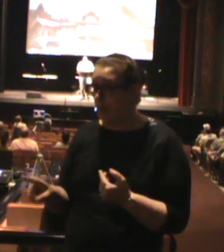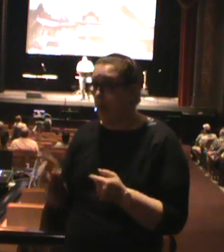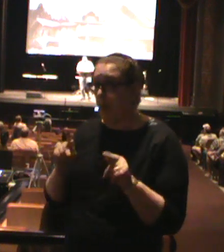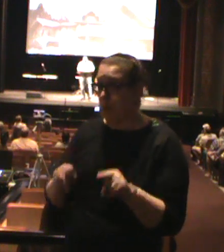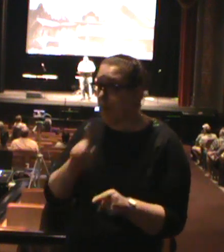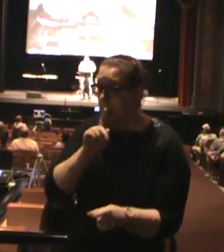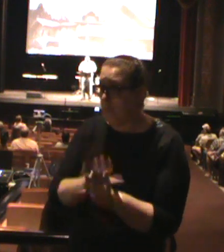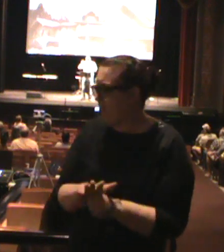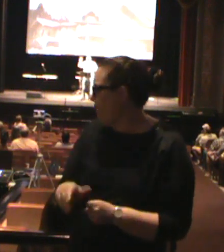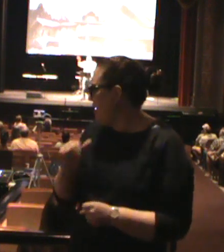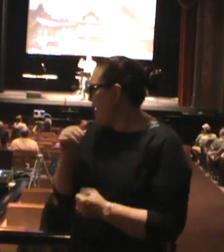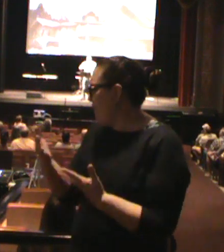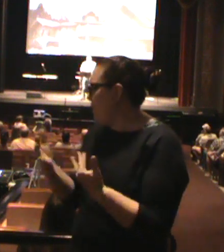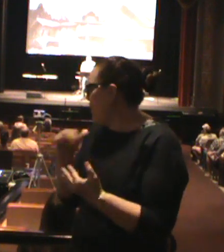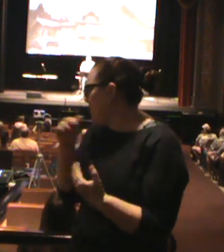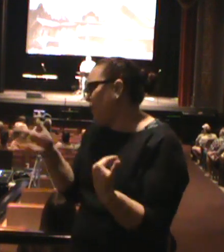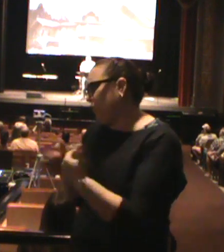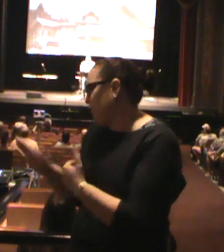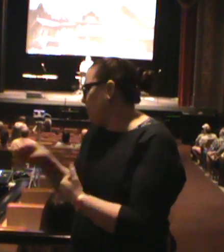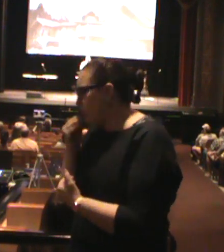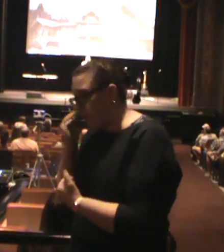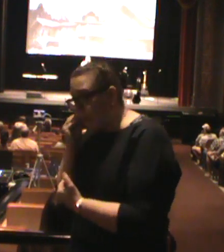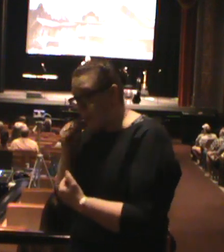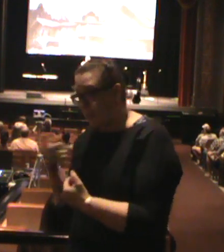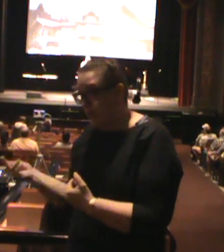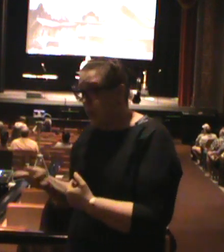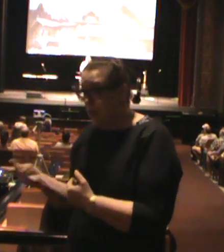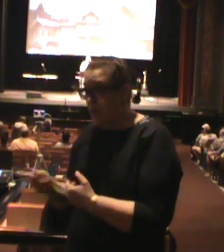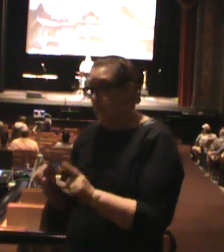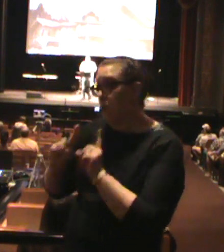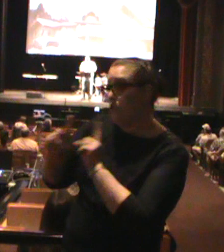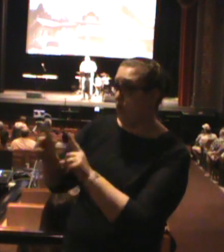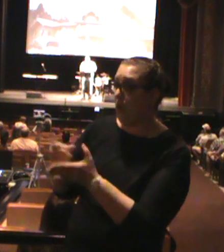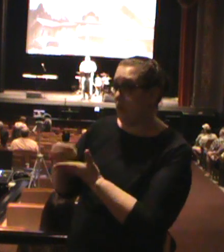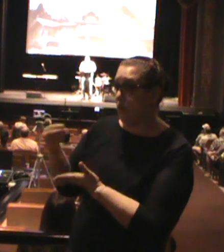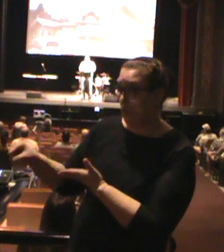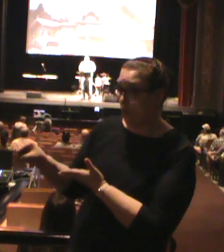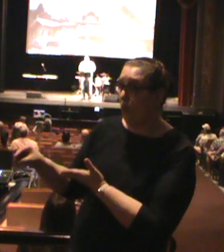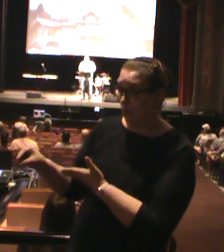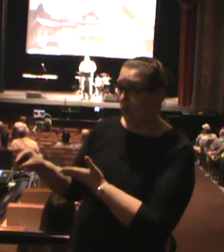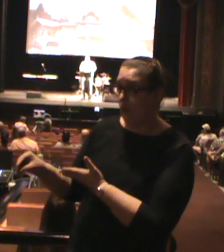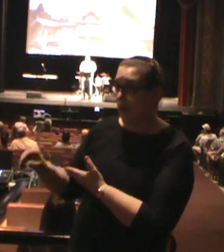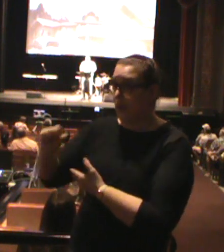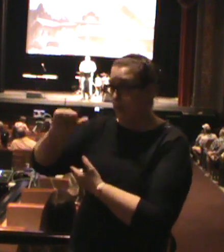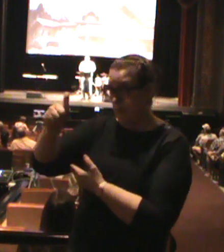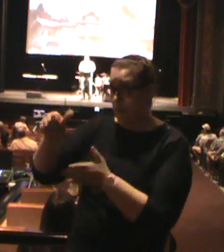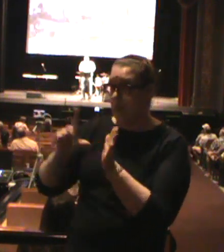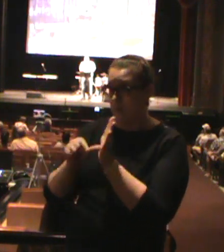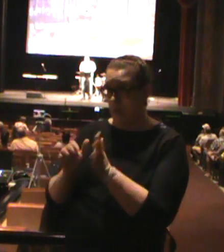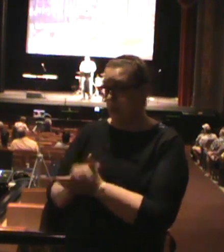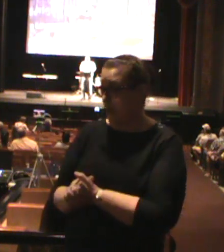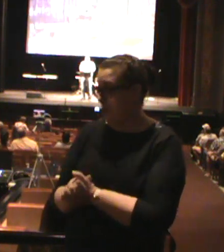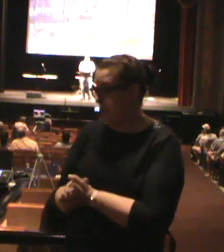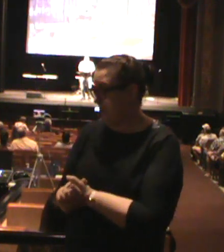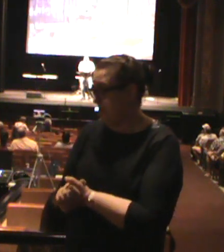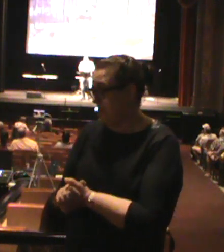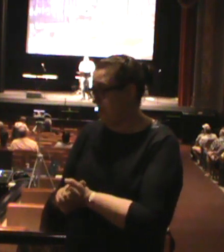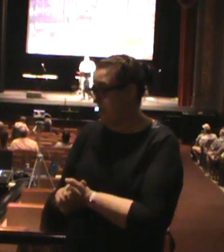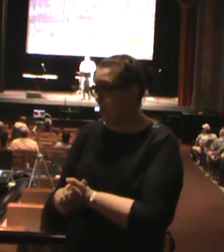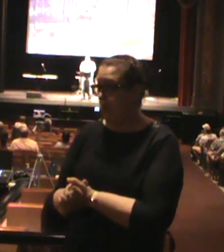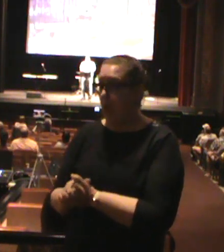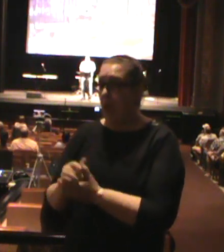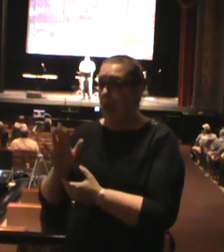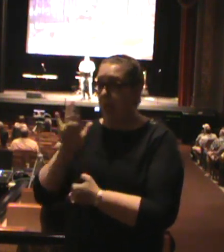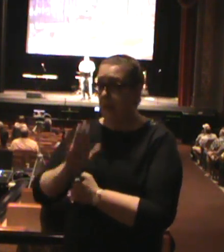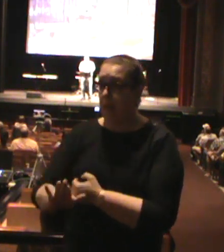was they went to the store to run some errands. And in the 10 minutes they were gone, their house burned